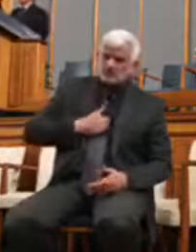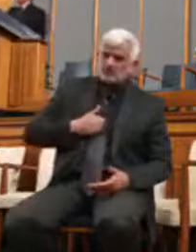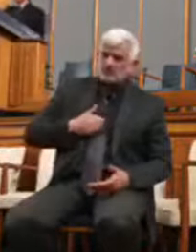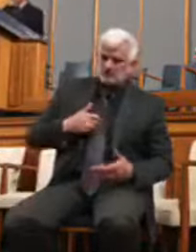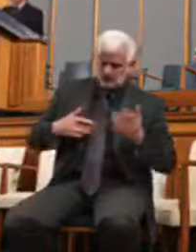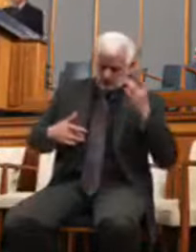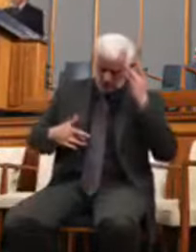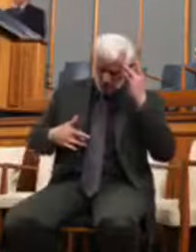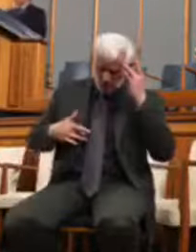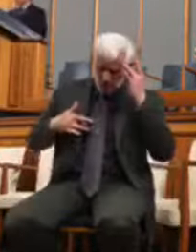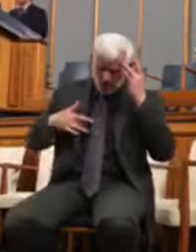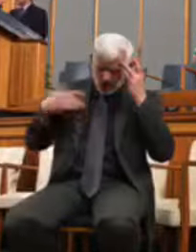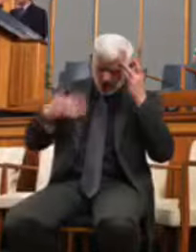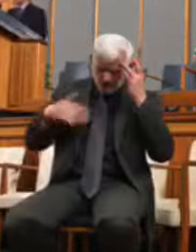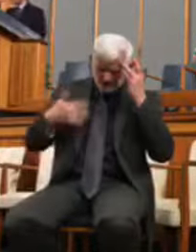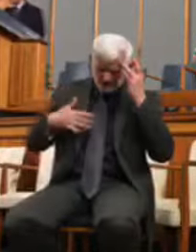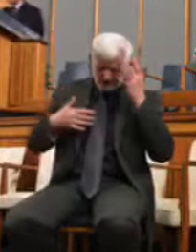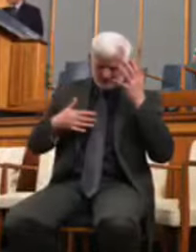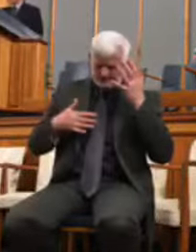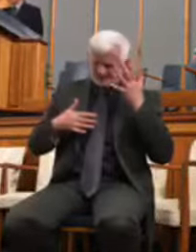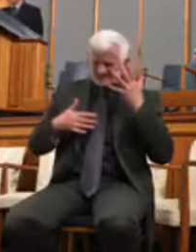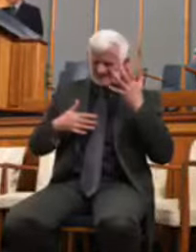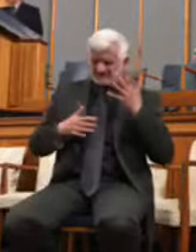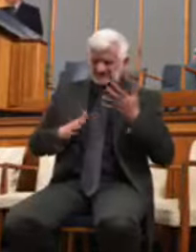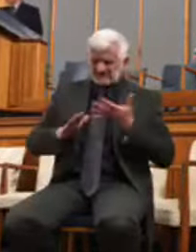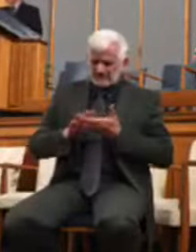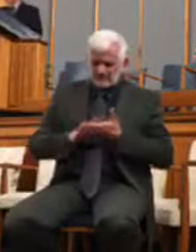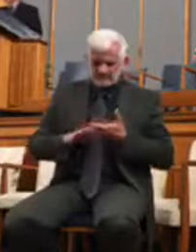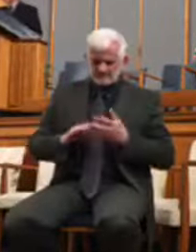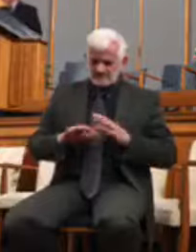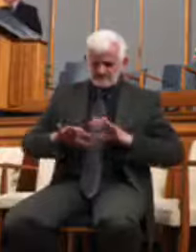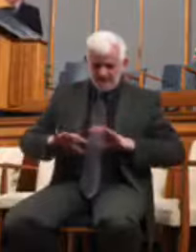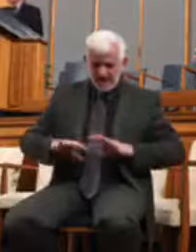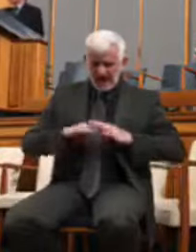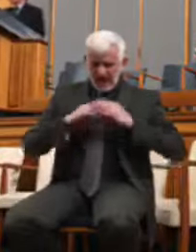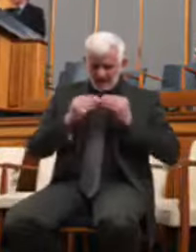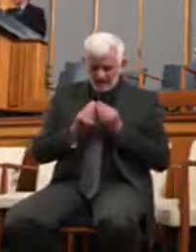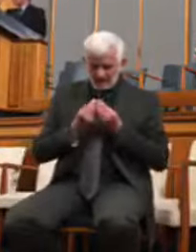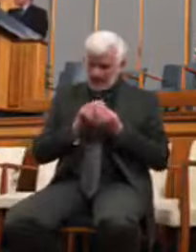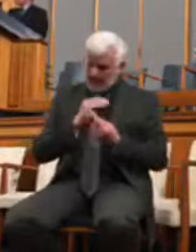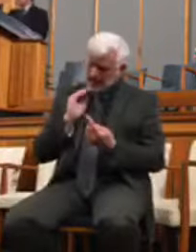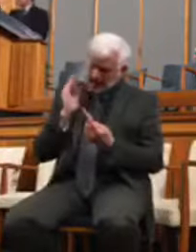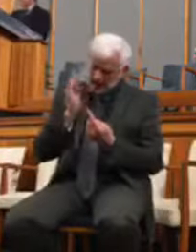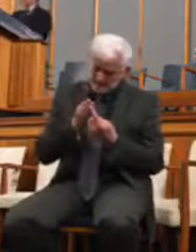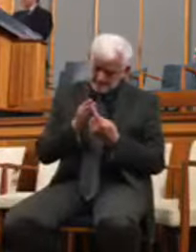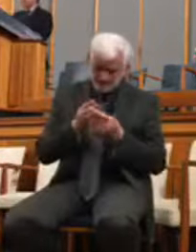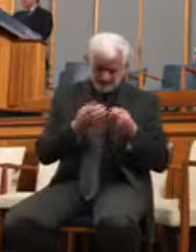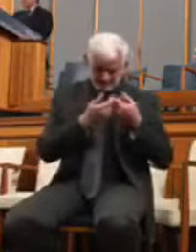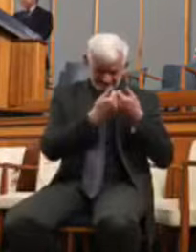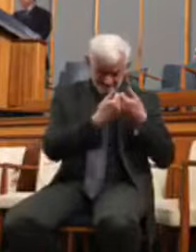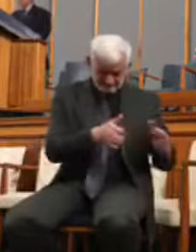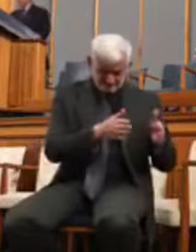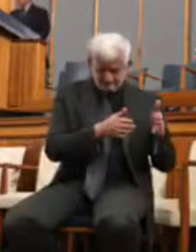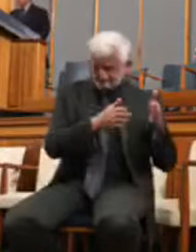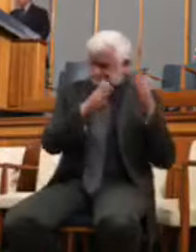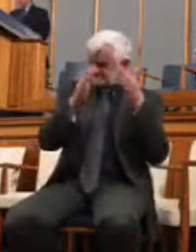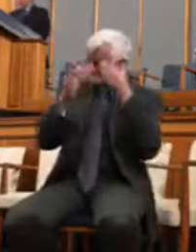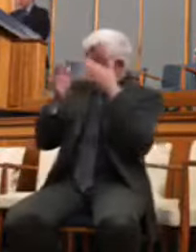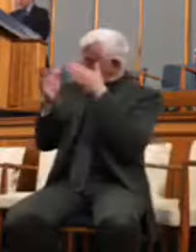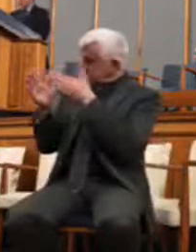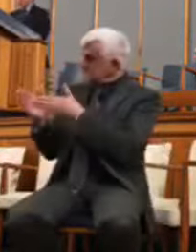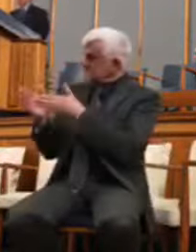to God. I turn consciously with all my faculties, heart, mind, and will, I turn to the living